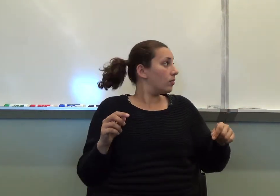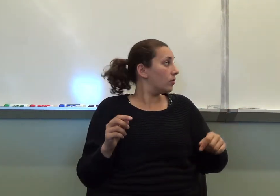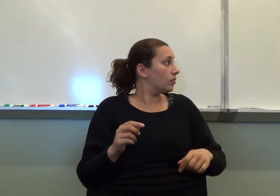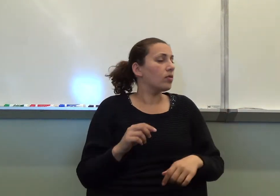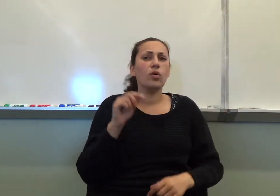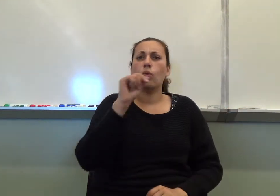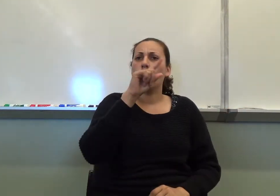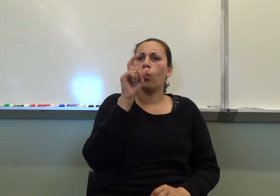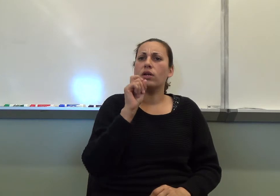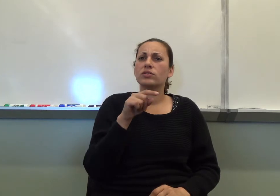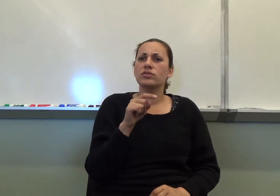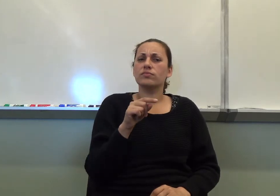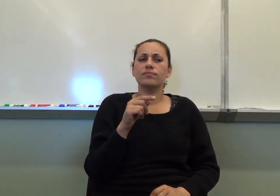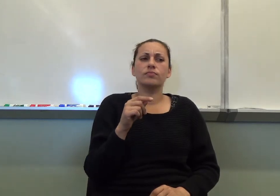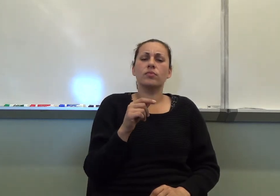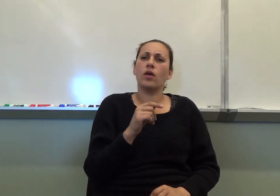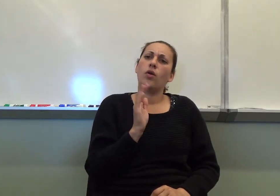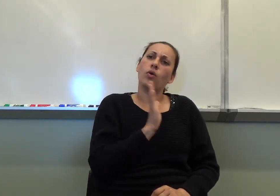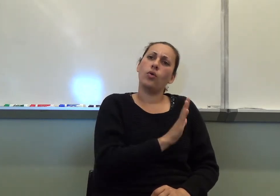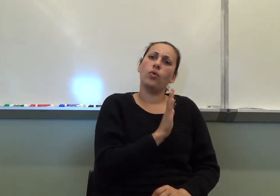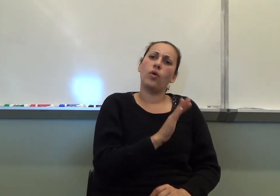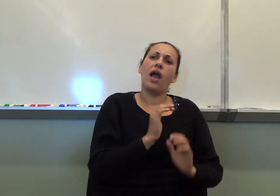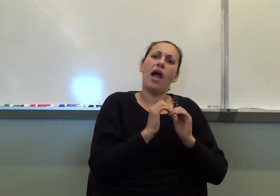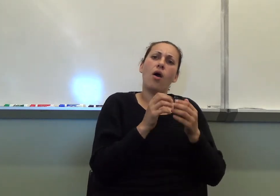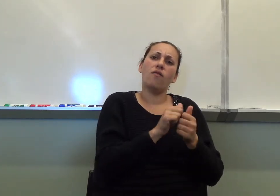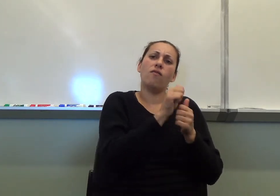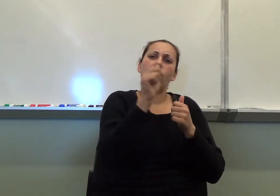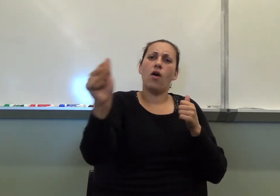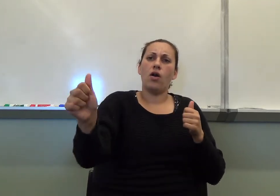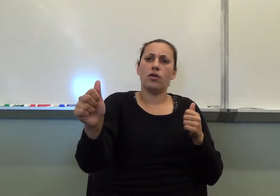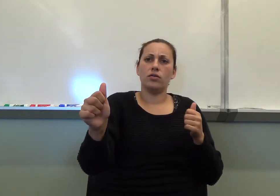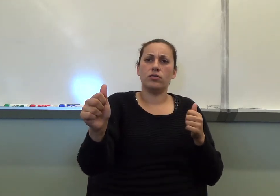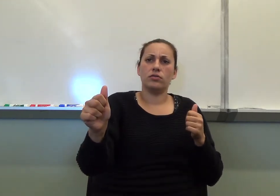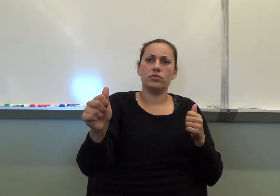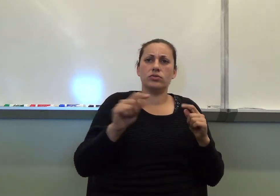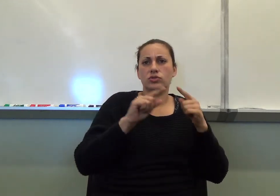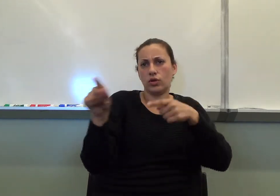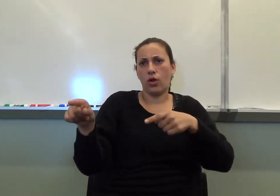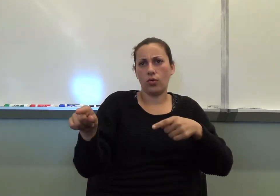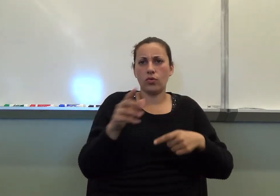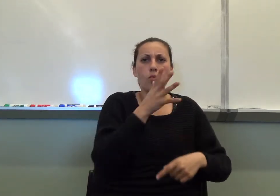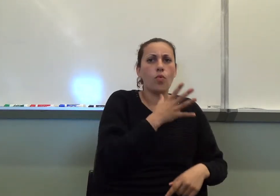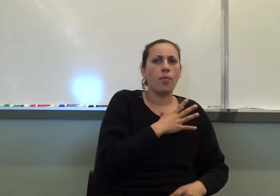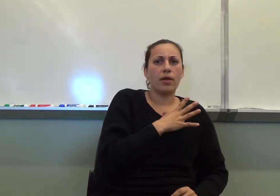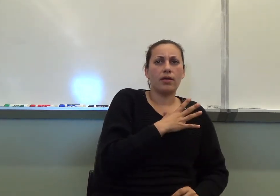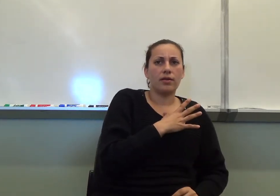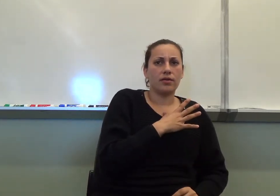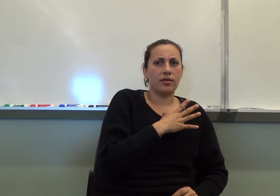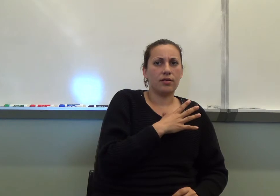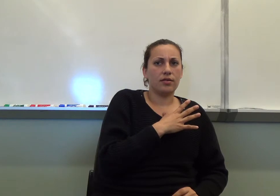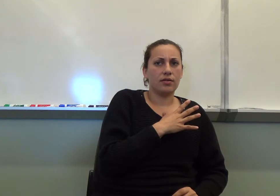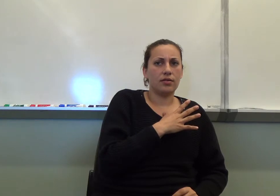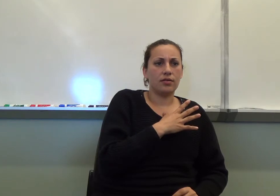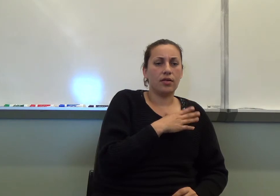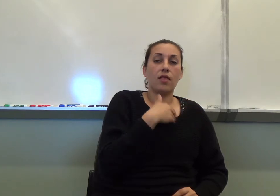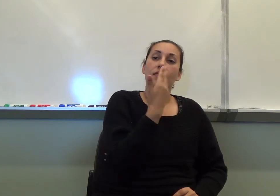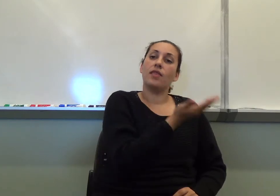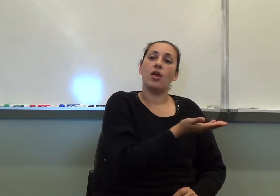what was her actual travel, the distance that she traveled? And there's the right triangle. You got the two